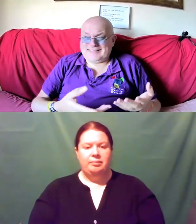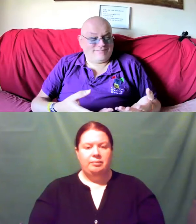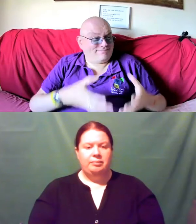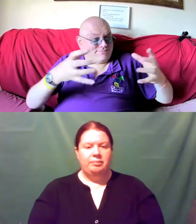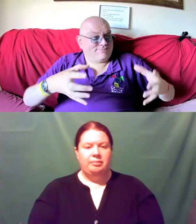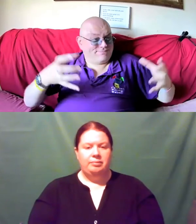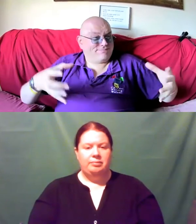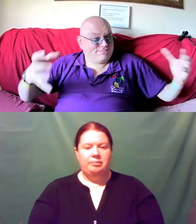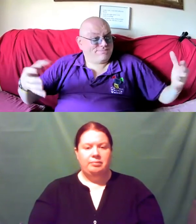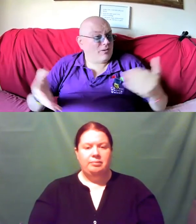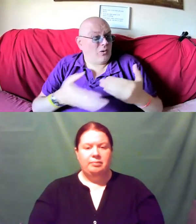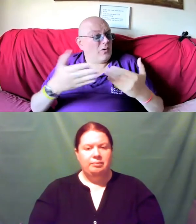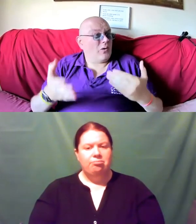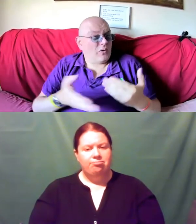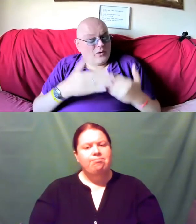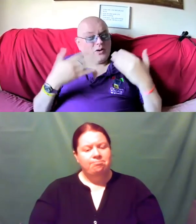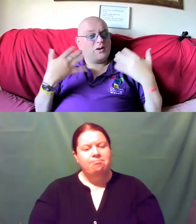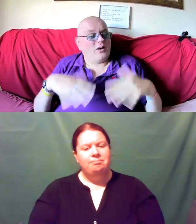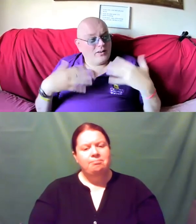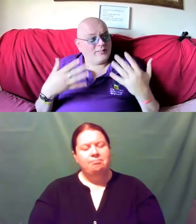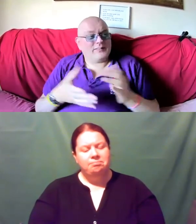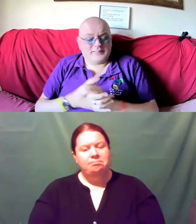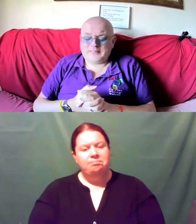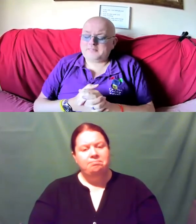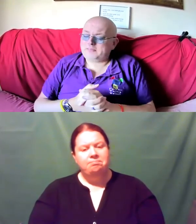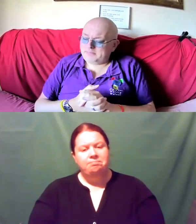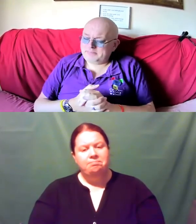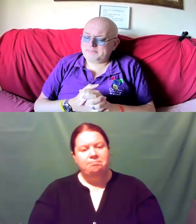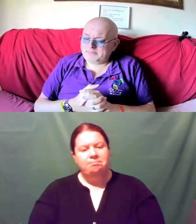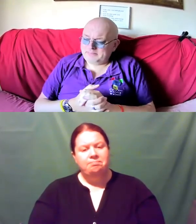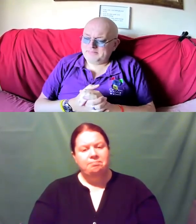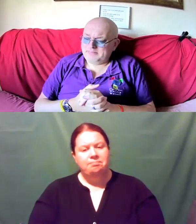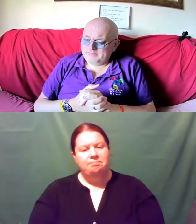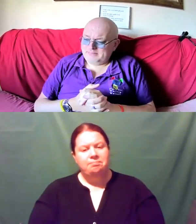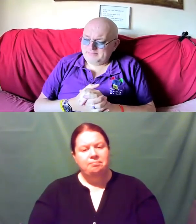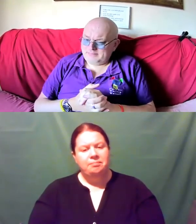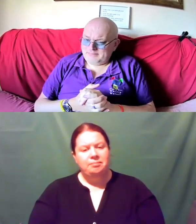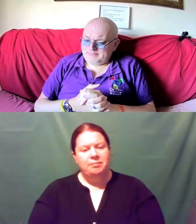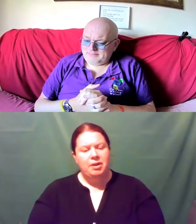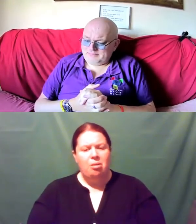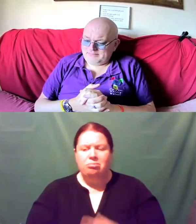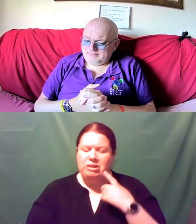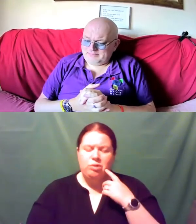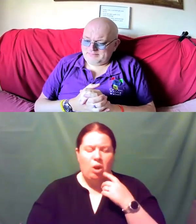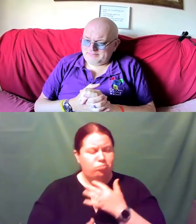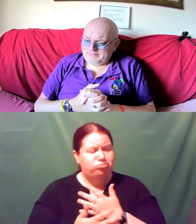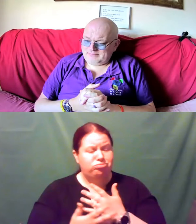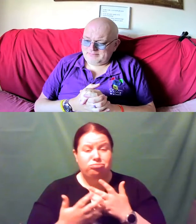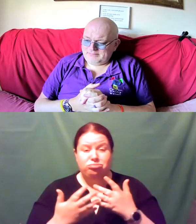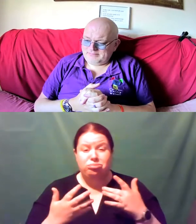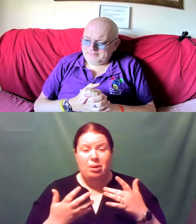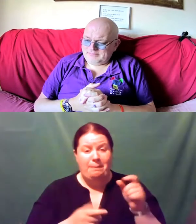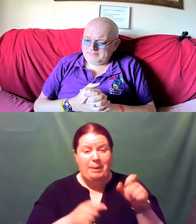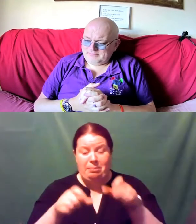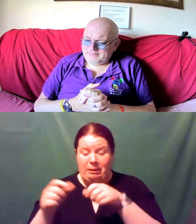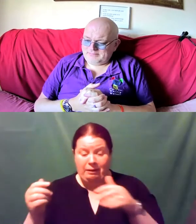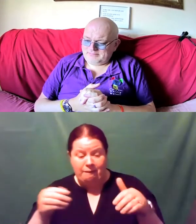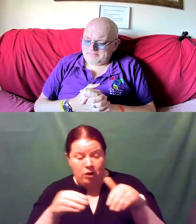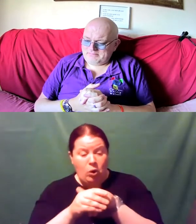to realize. No, it's kind of I guess a lot of really amazing and very inspirational people have been folded